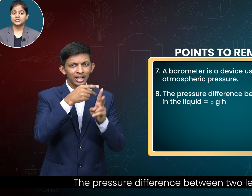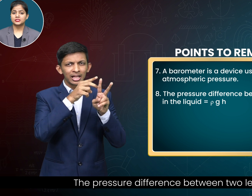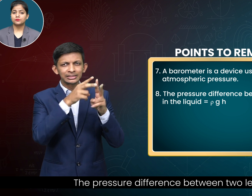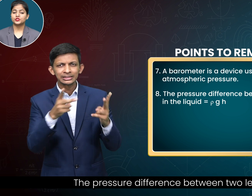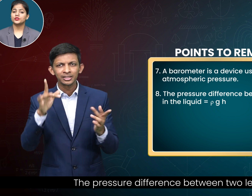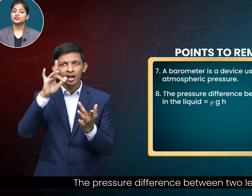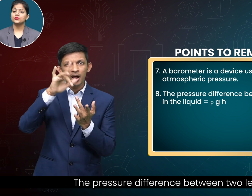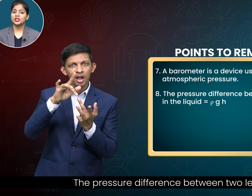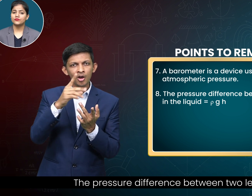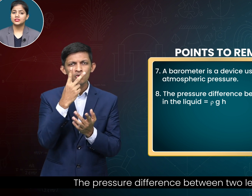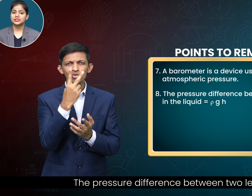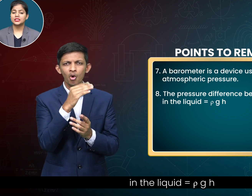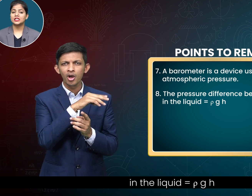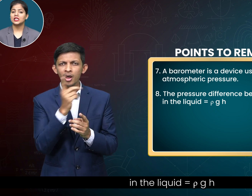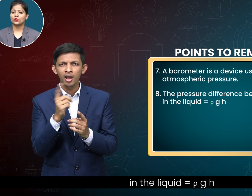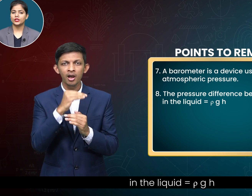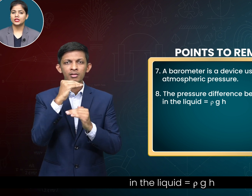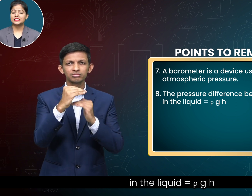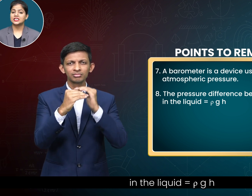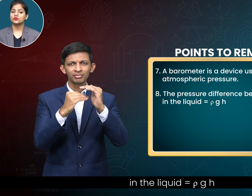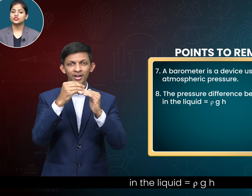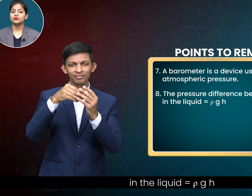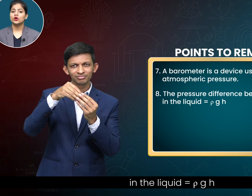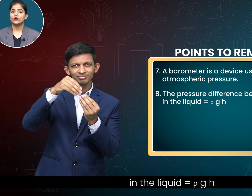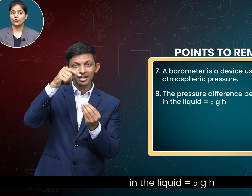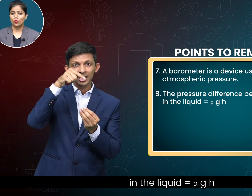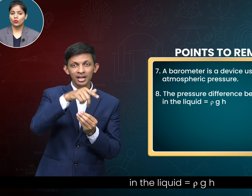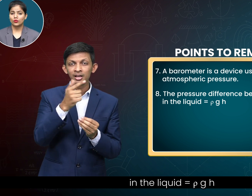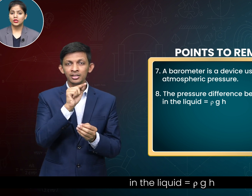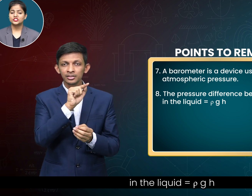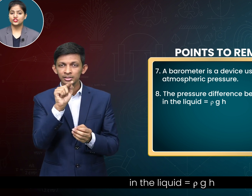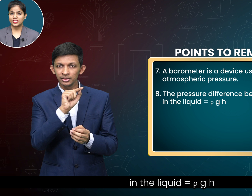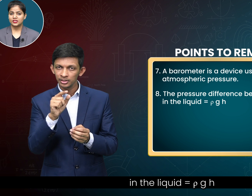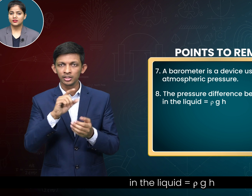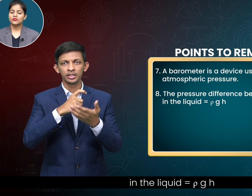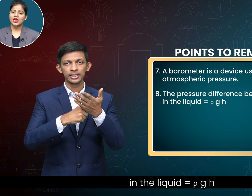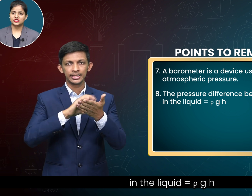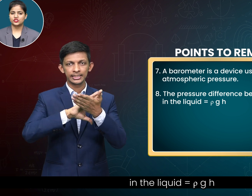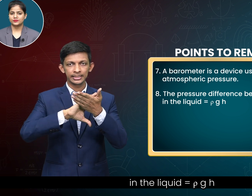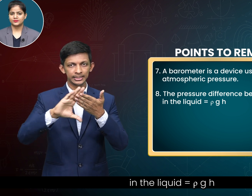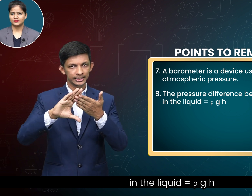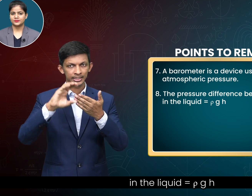difference between two levels in the liquid is equal to rho G H.